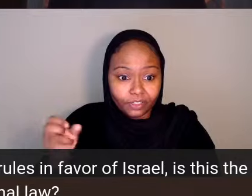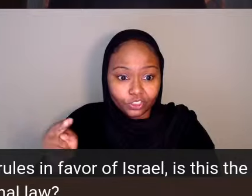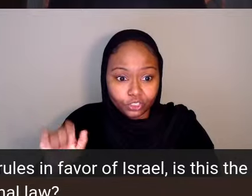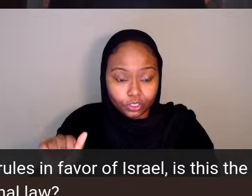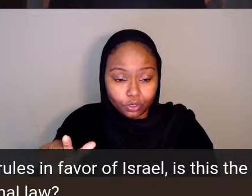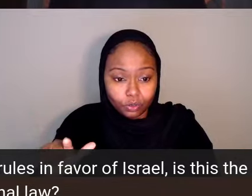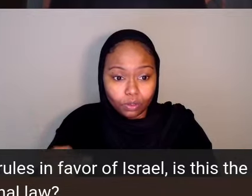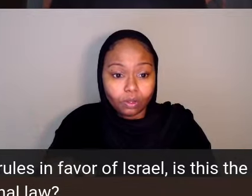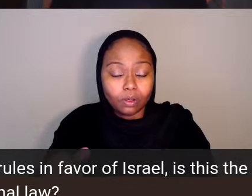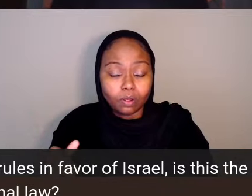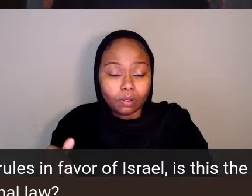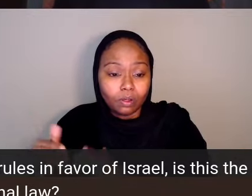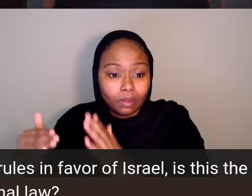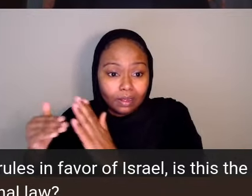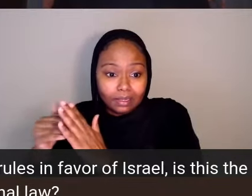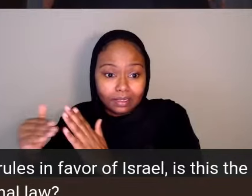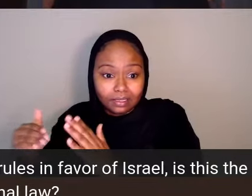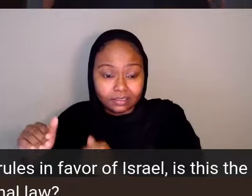And